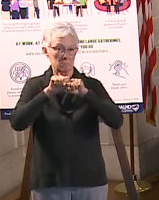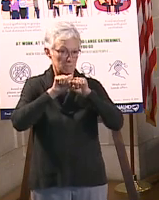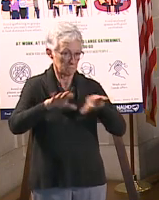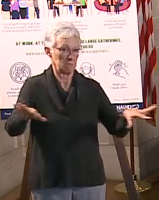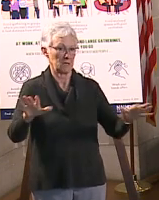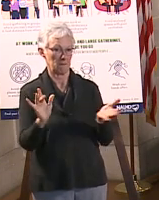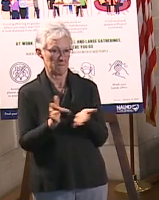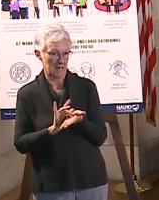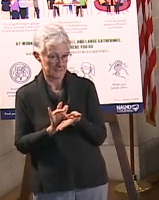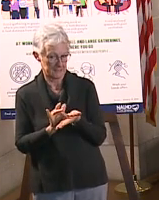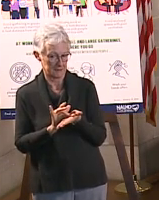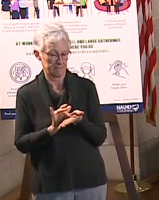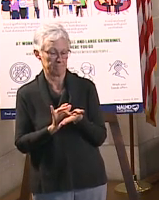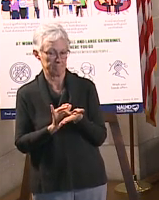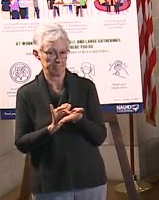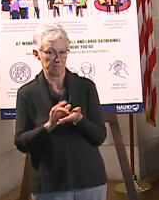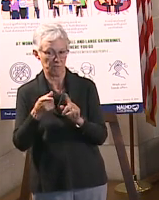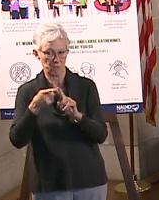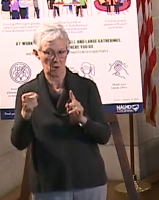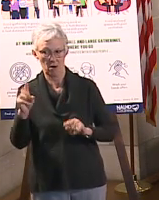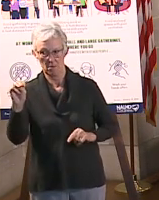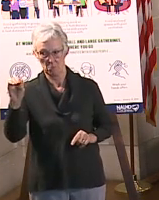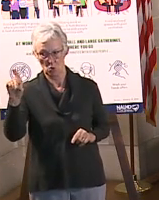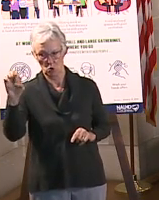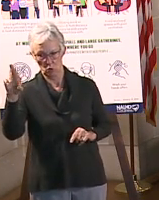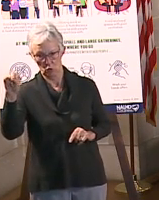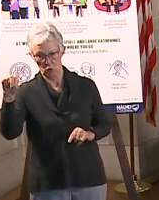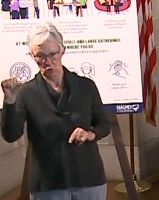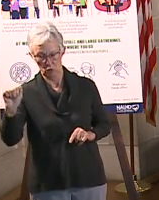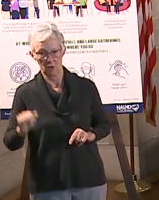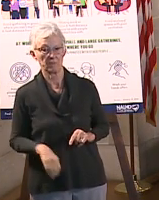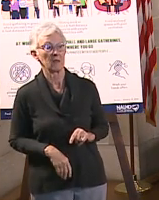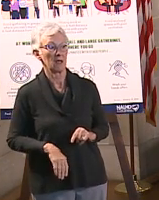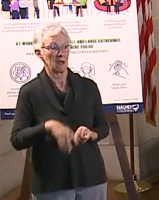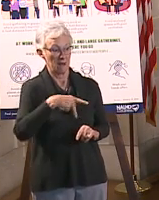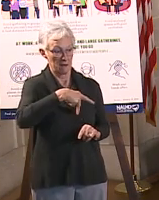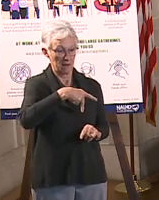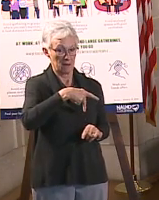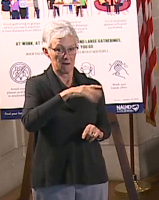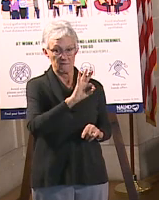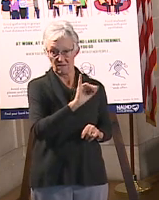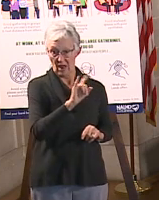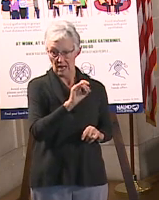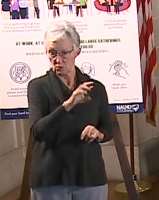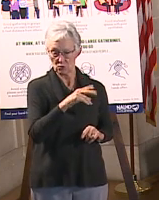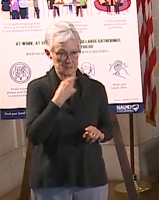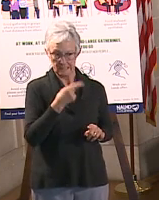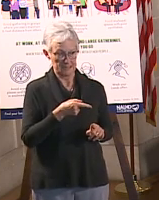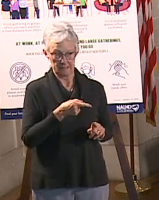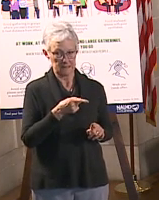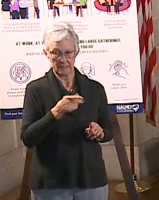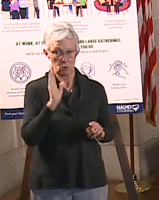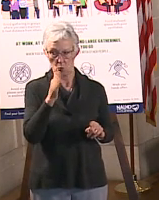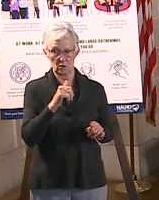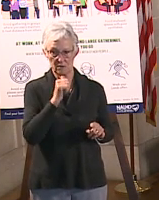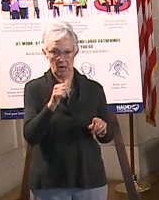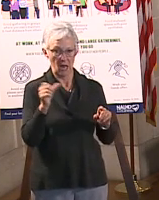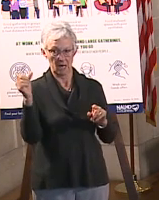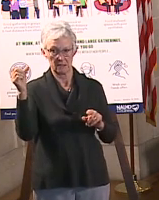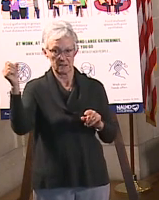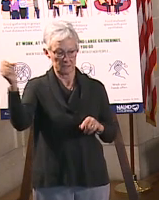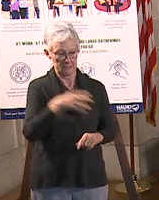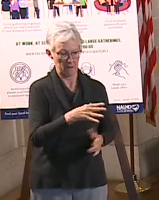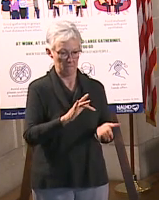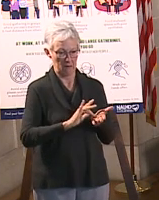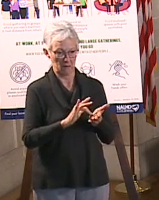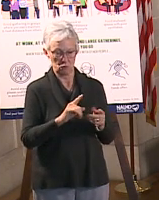Pfizer allocation next week, so that will be pushed off to the last week of December. So with that, I'm going to call Angie Ling,